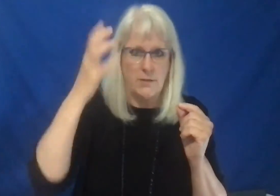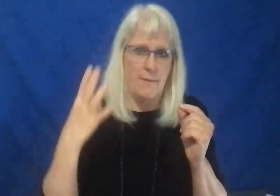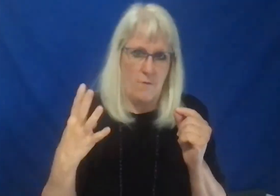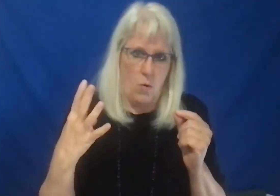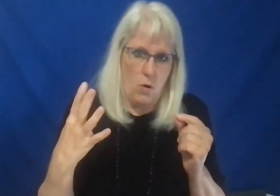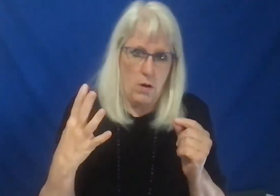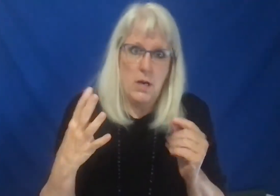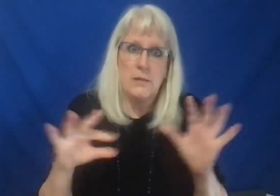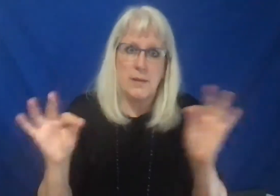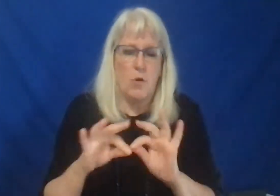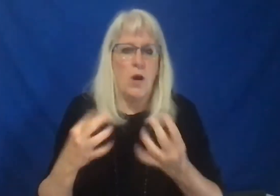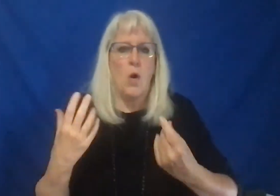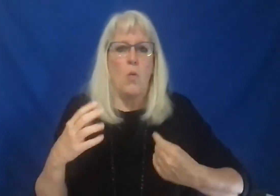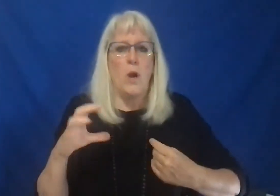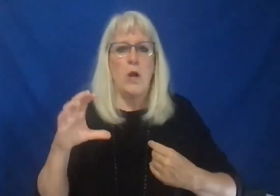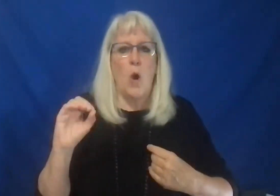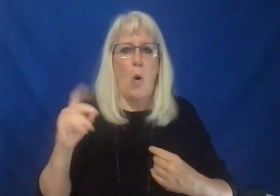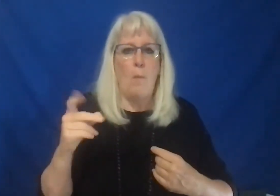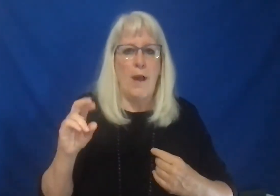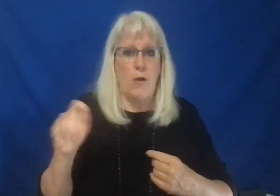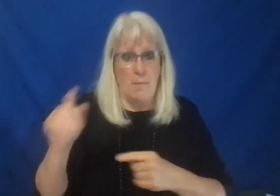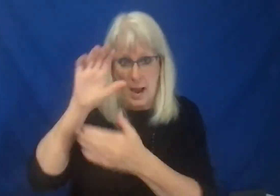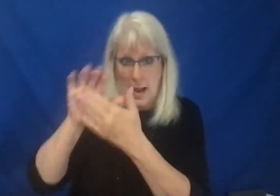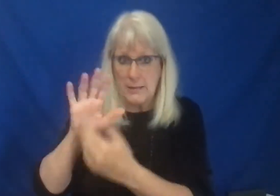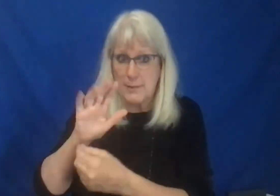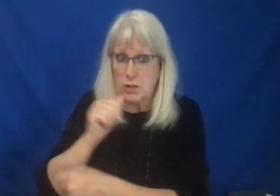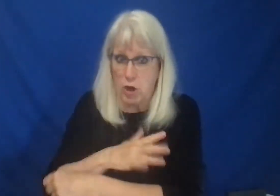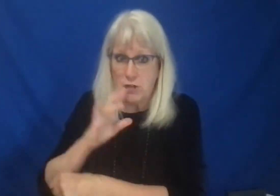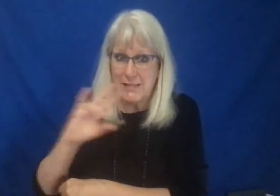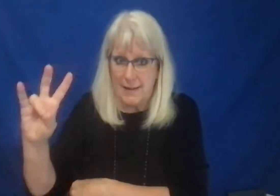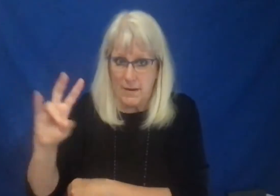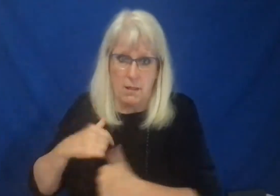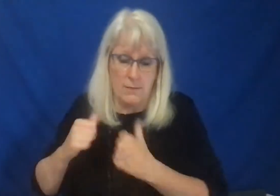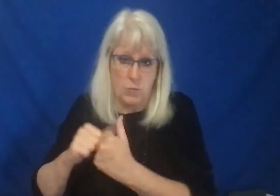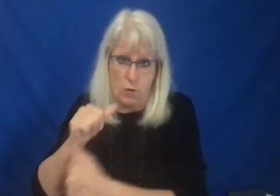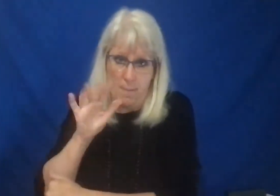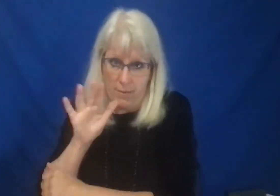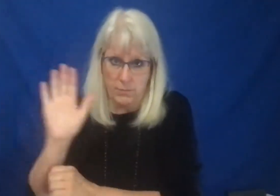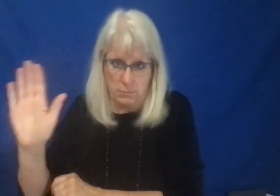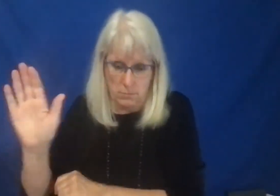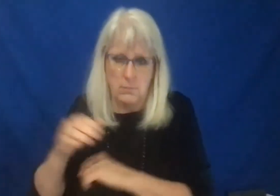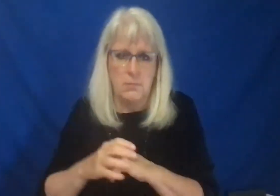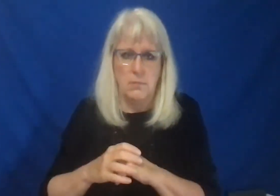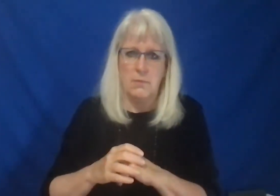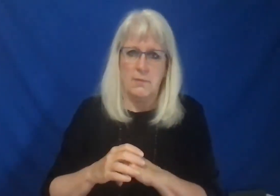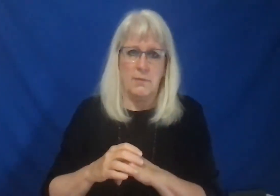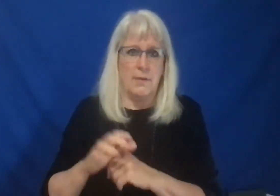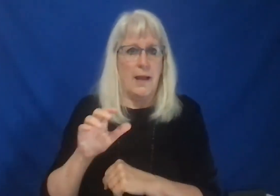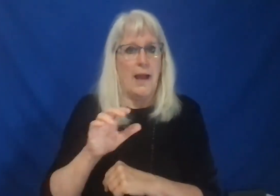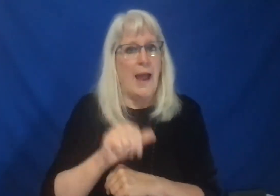constellation where my husband's daughter is 7 and she lives with her mother. And just like AA and Al-Anon are separate entities, but they